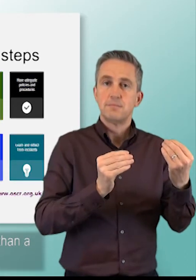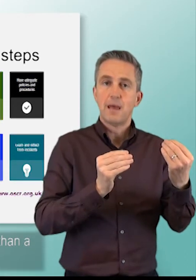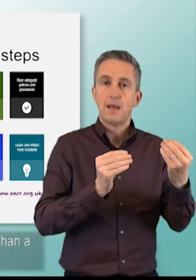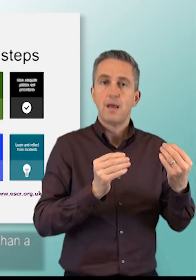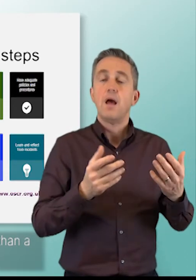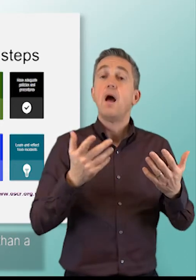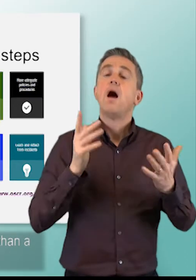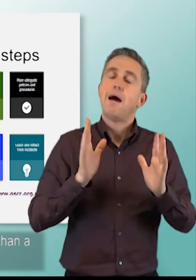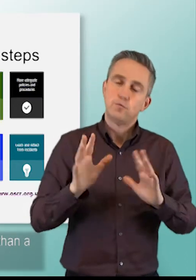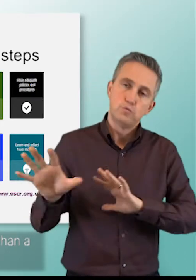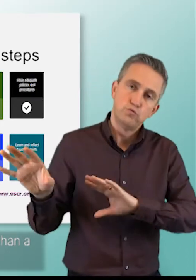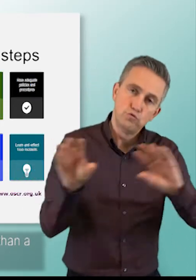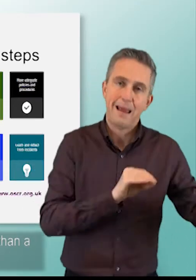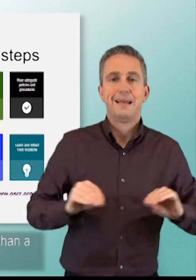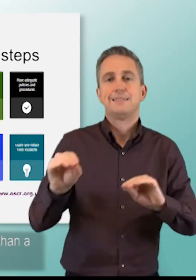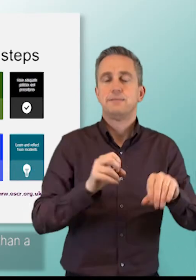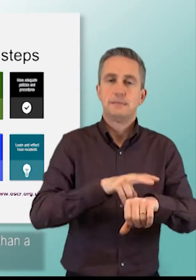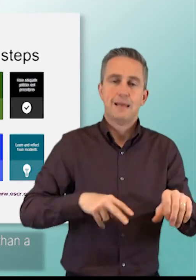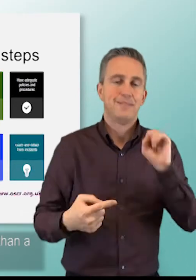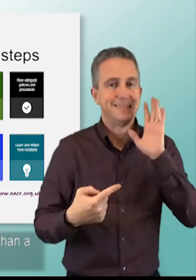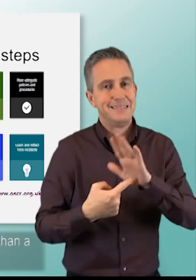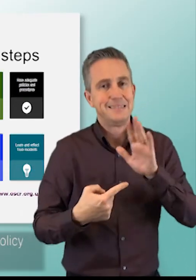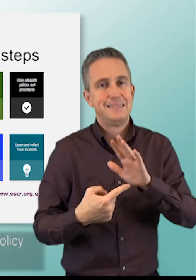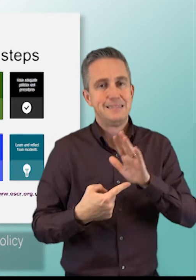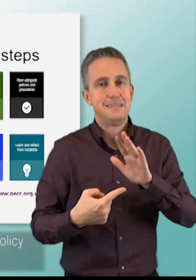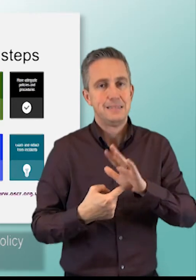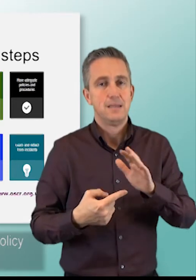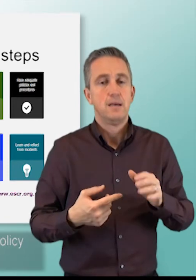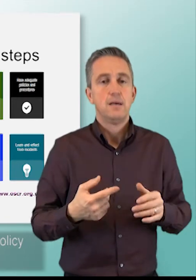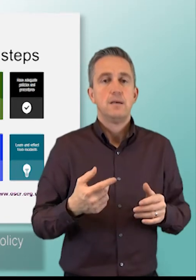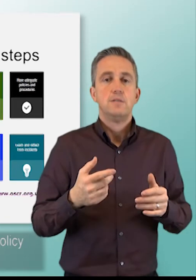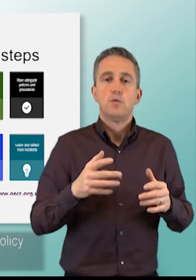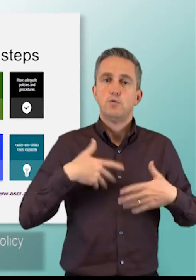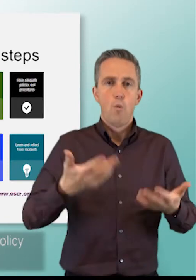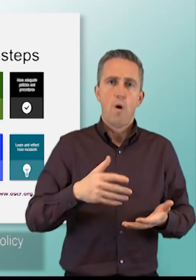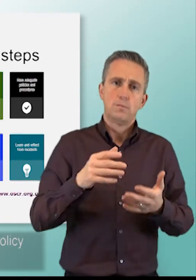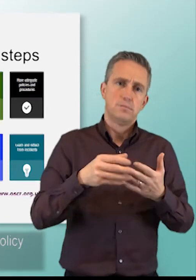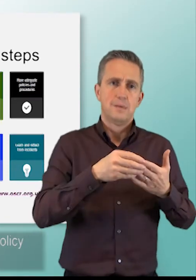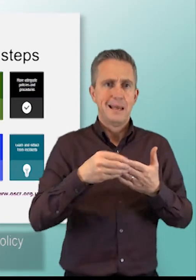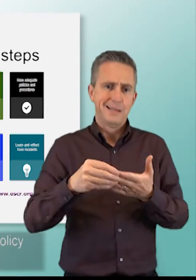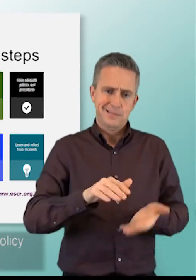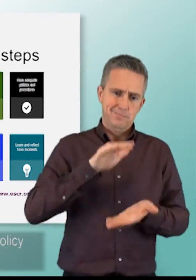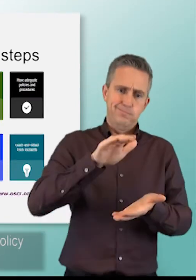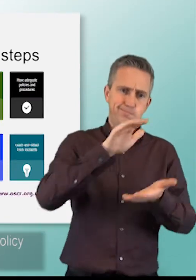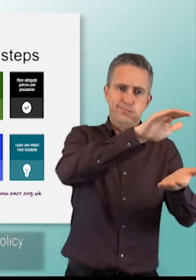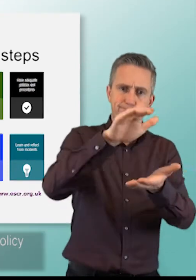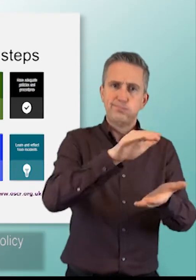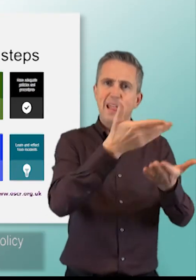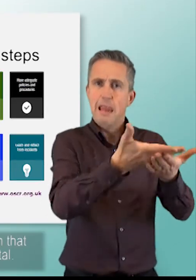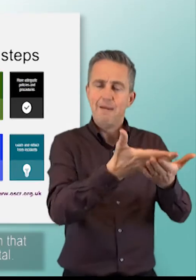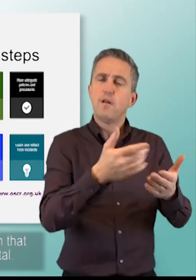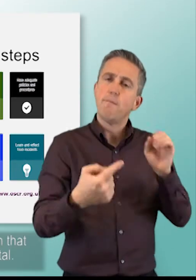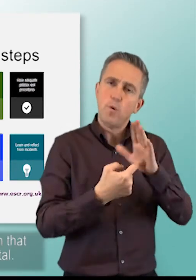a very fancy, you know, gold-plated safeguarding policy that doesn't work at all. So getting an appropriate policy and making sure that, that your staff are